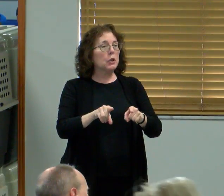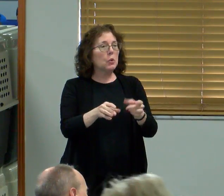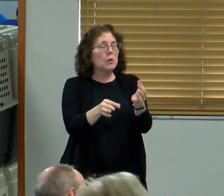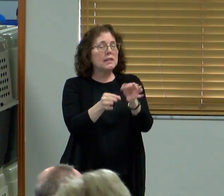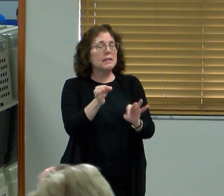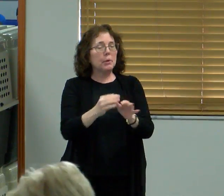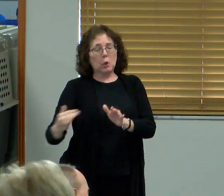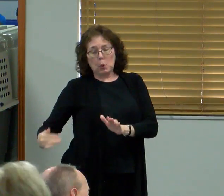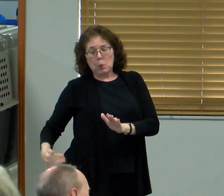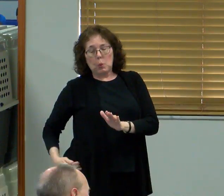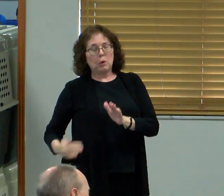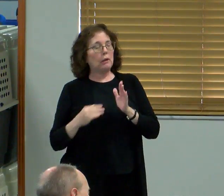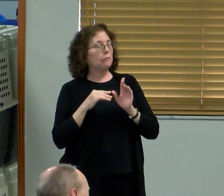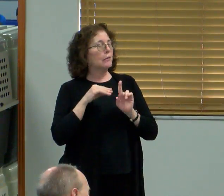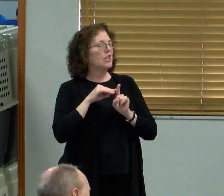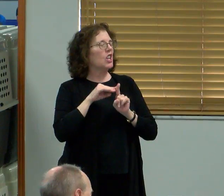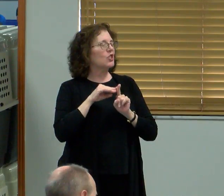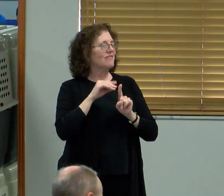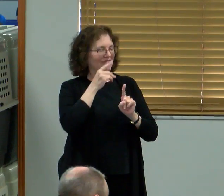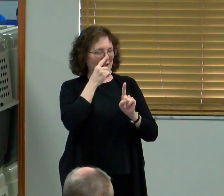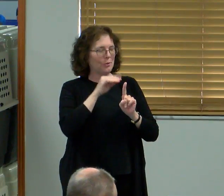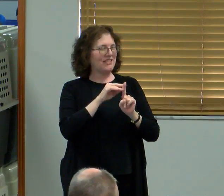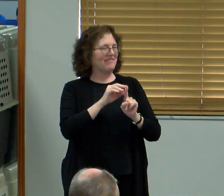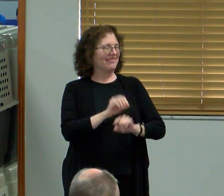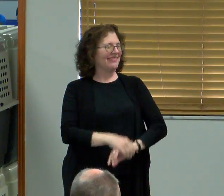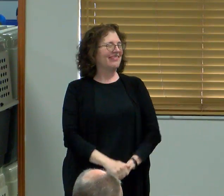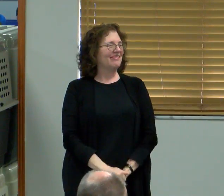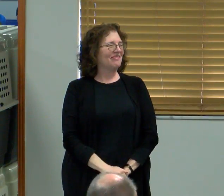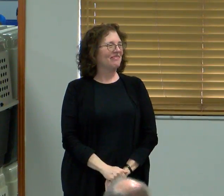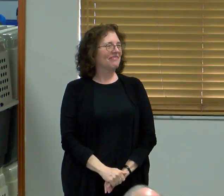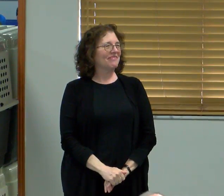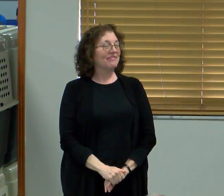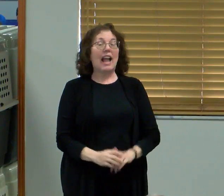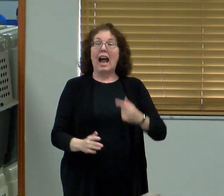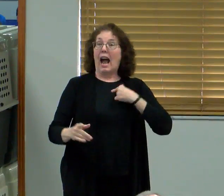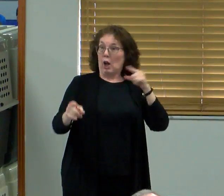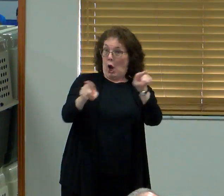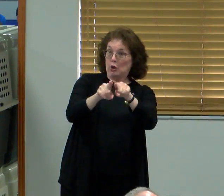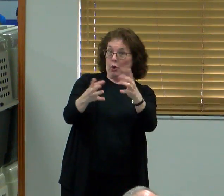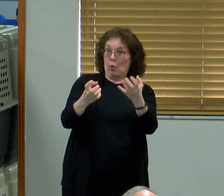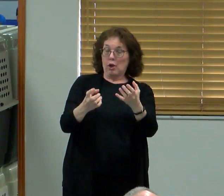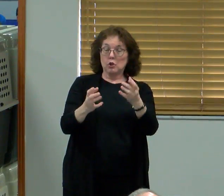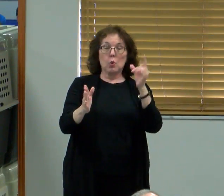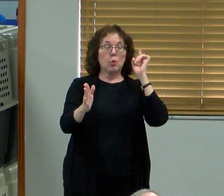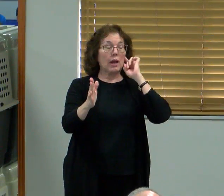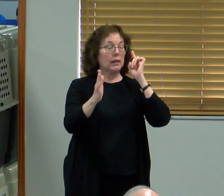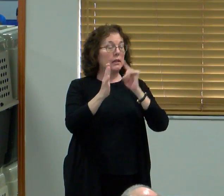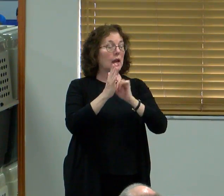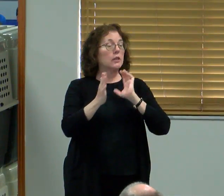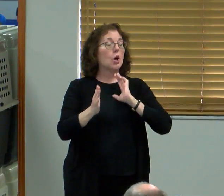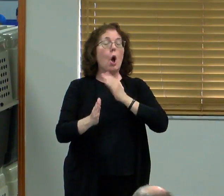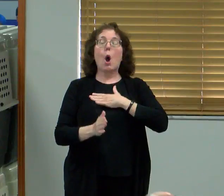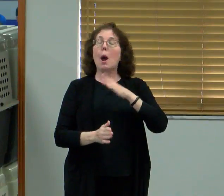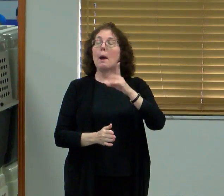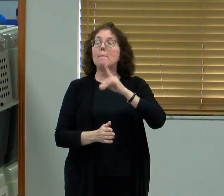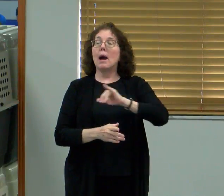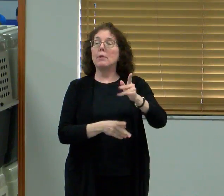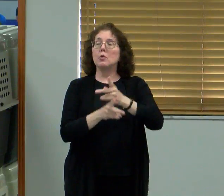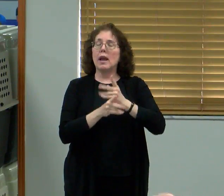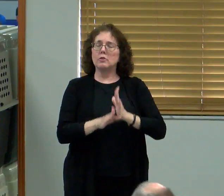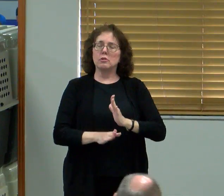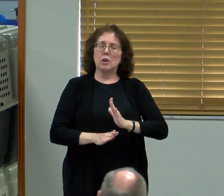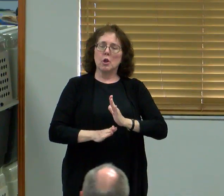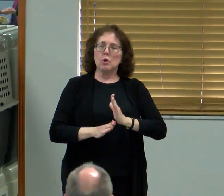little nudge of the nose. I also want to recognize our puppy raisers who gave so much of